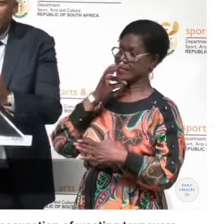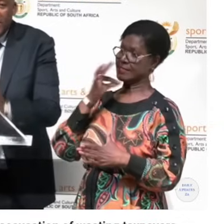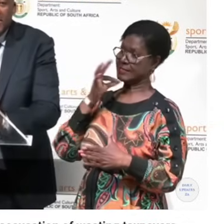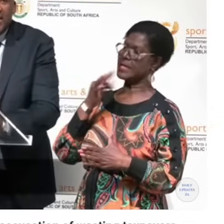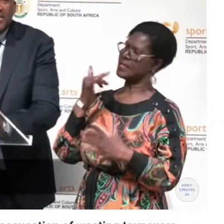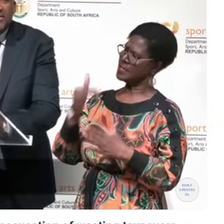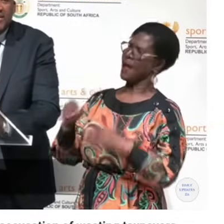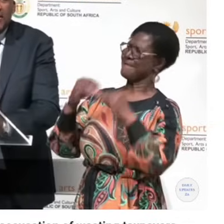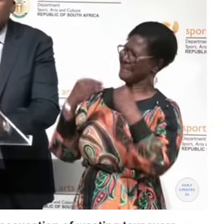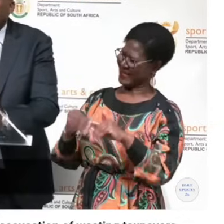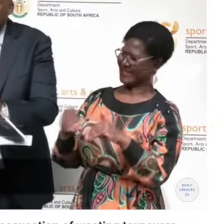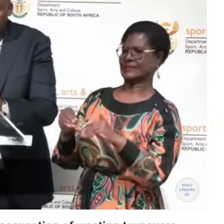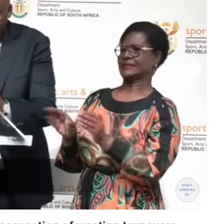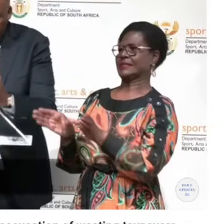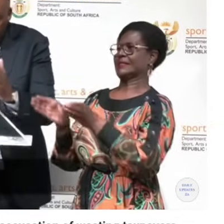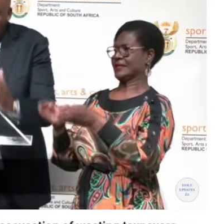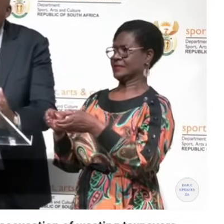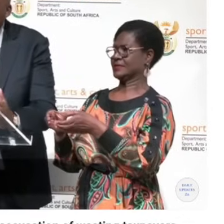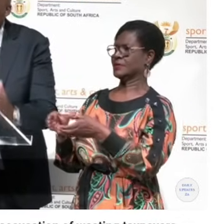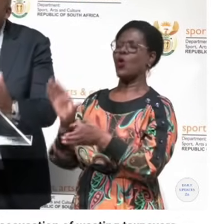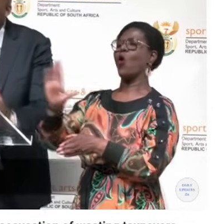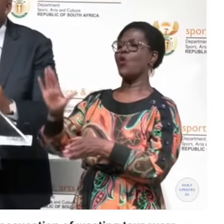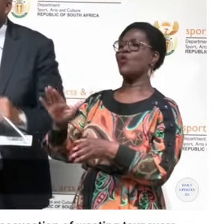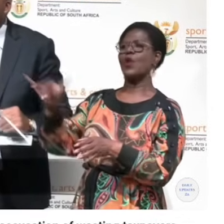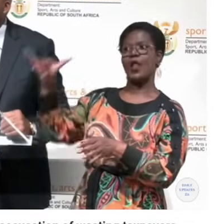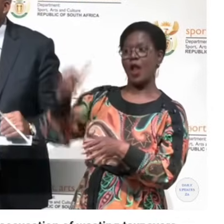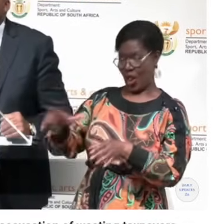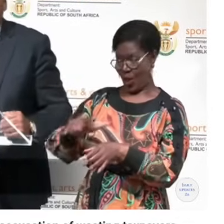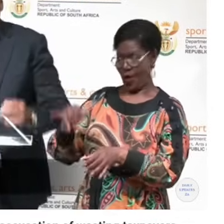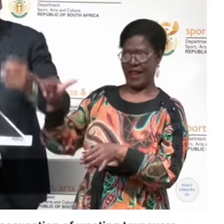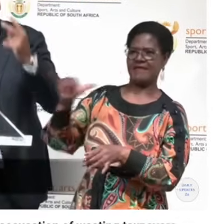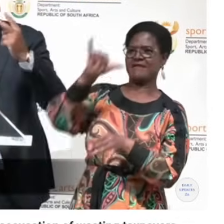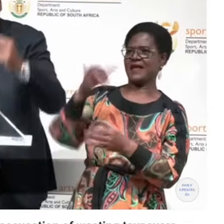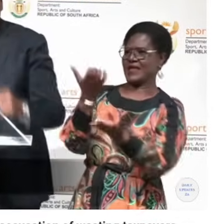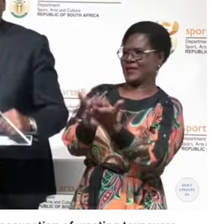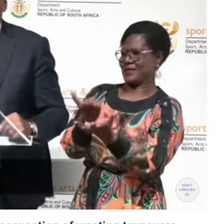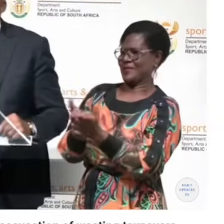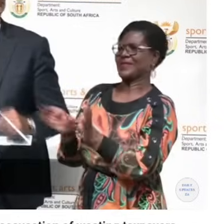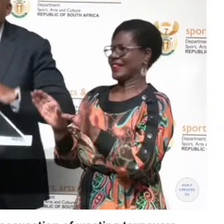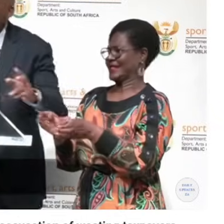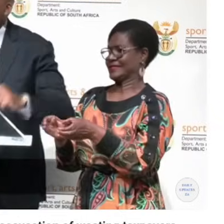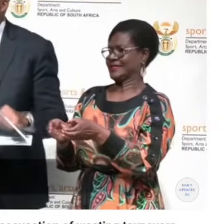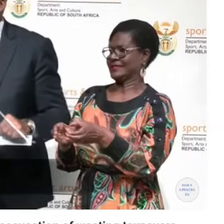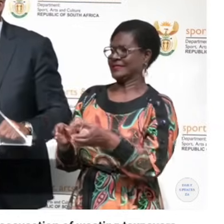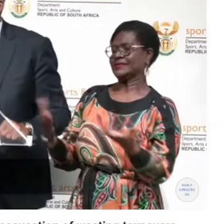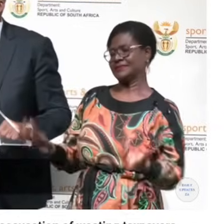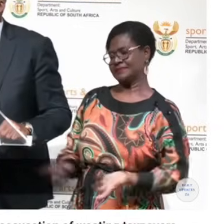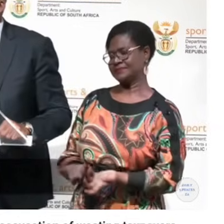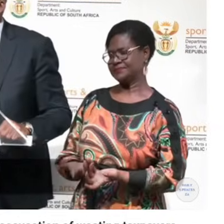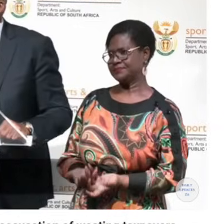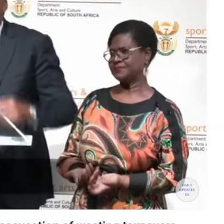to fly business class, to fly economy class locally. I fly twice a week, and I fly economy